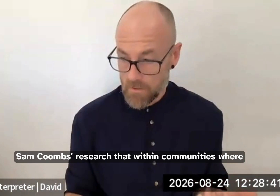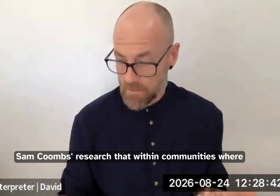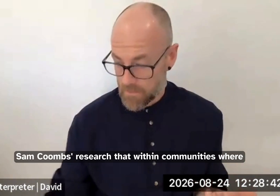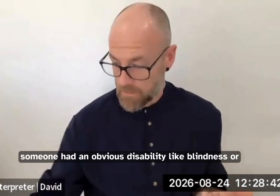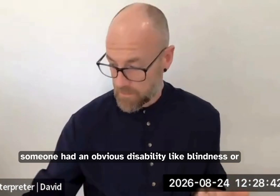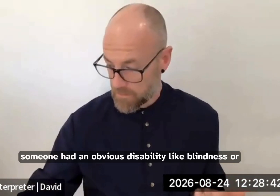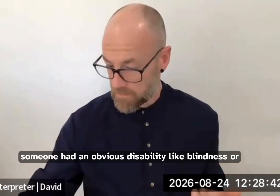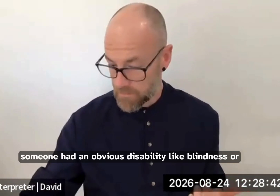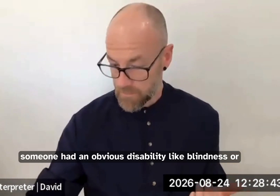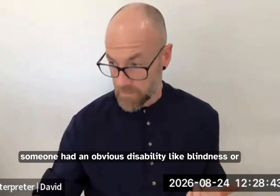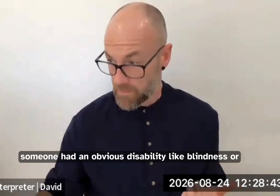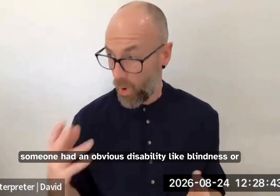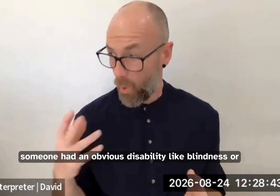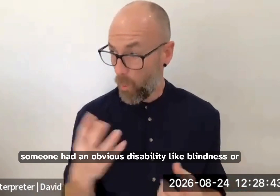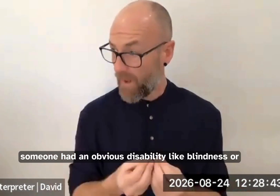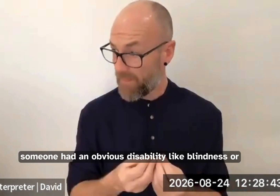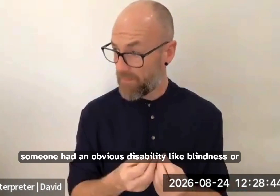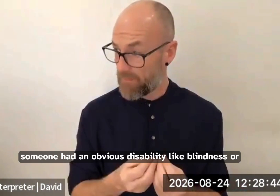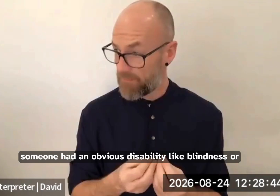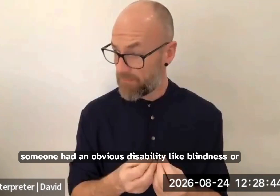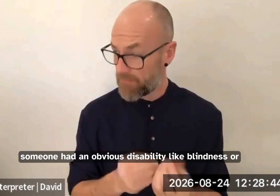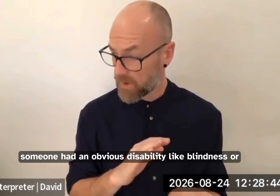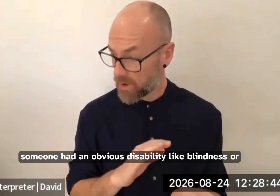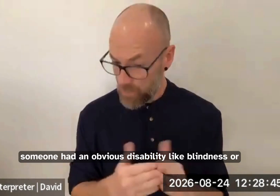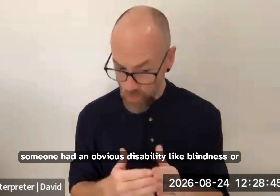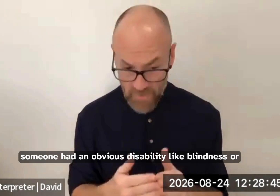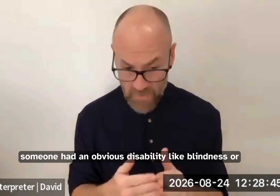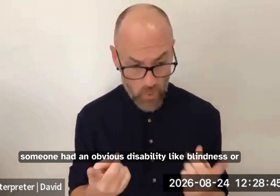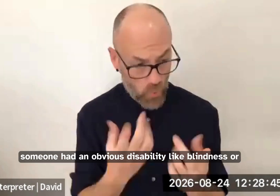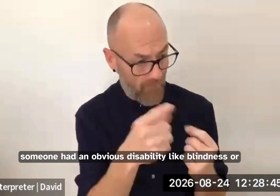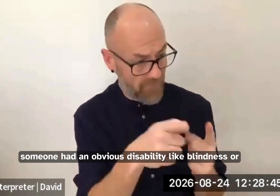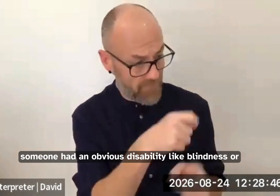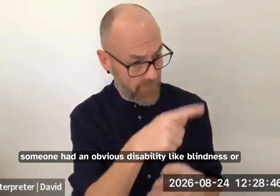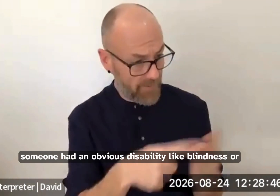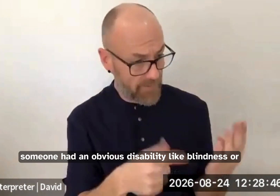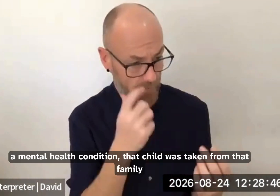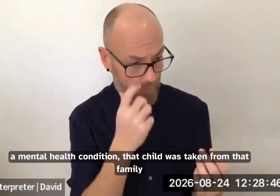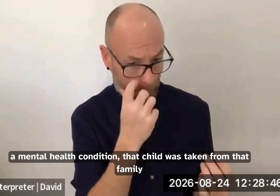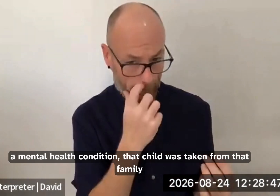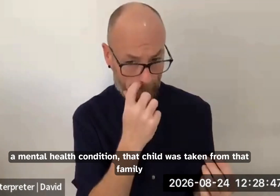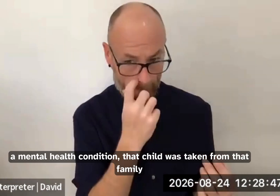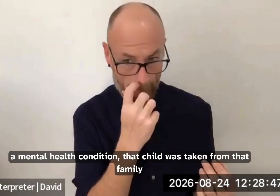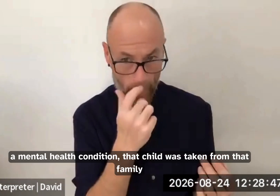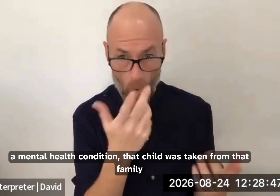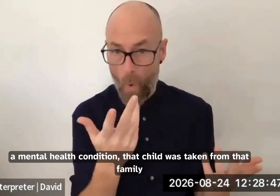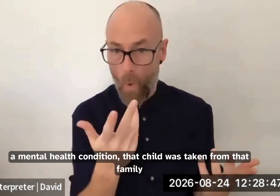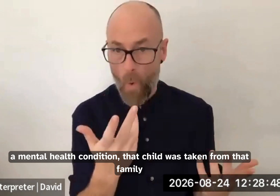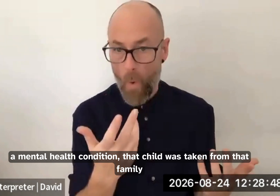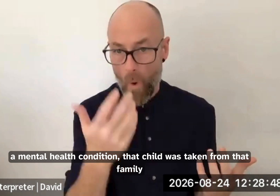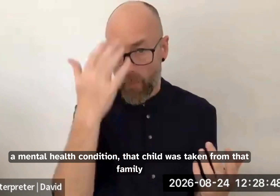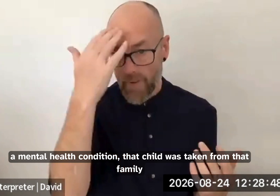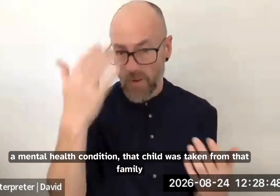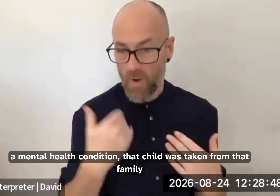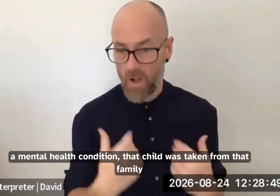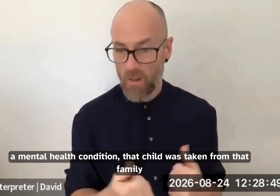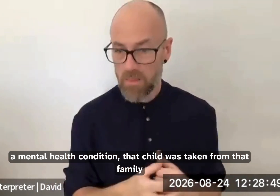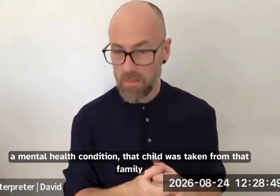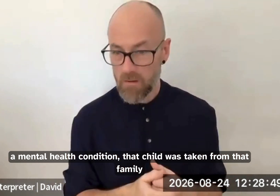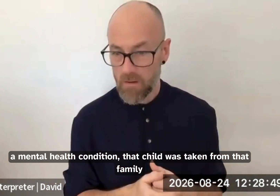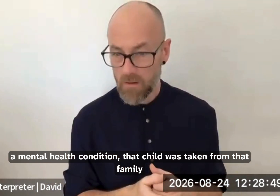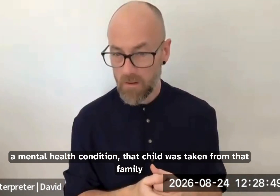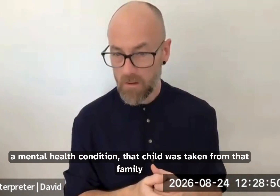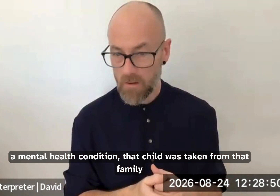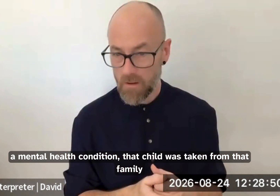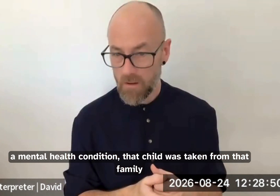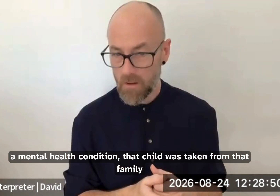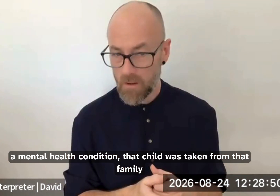communities where someone had an obvious disability like blindness or a mental health condition, that child